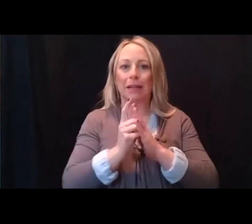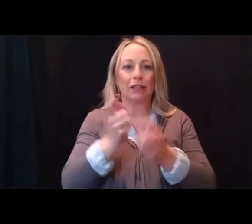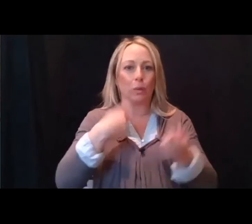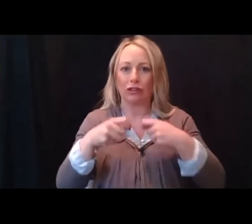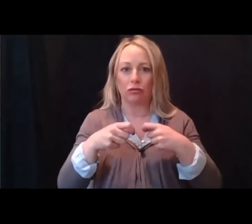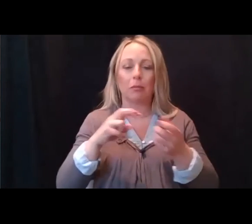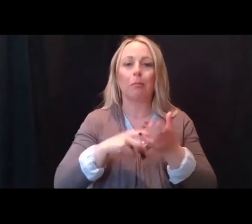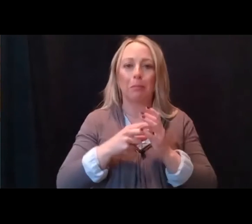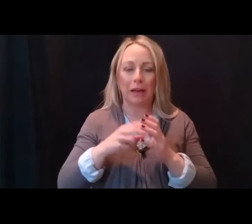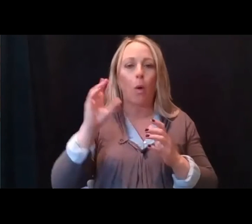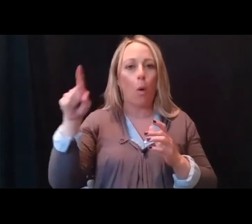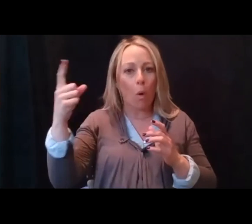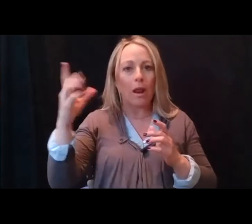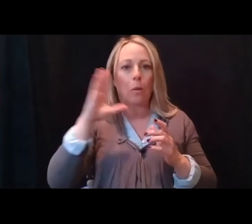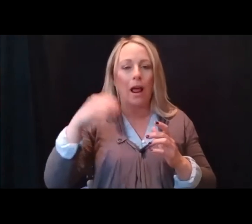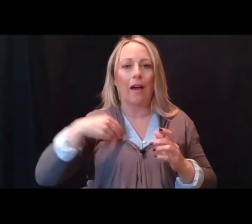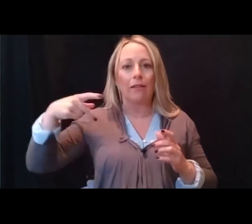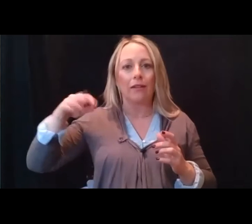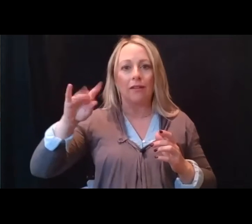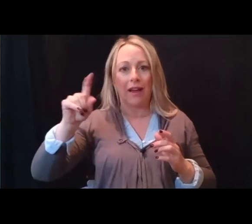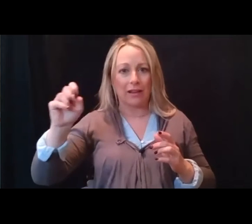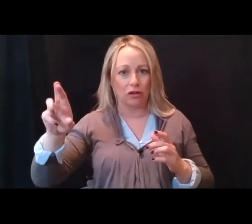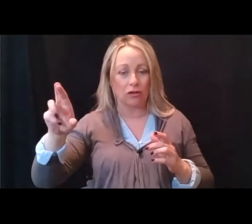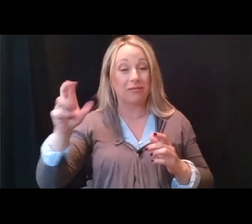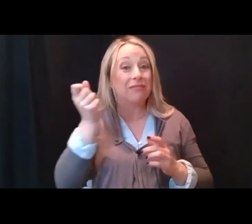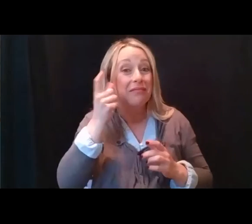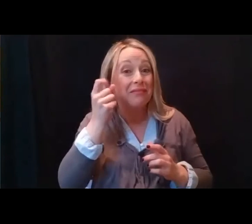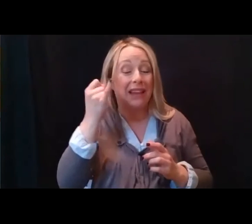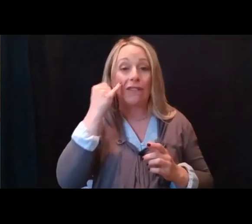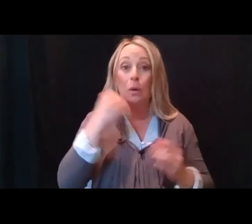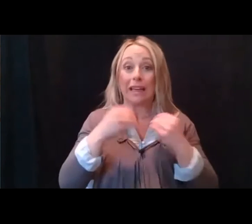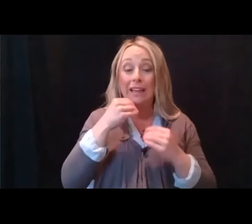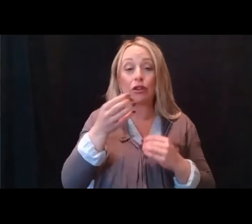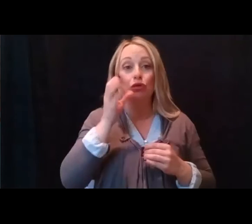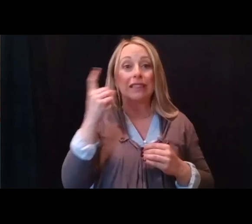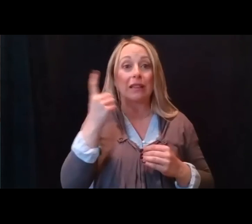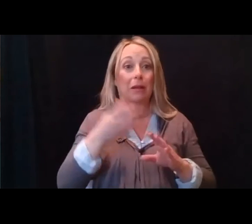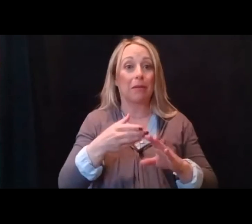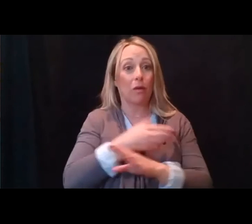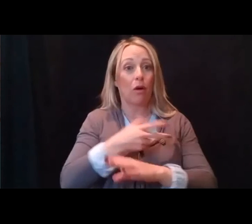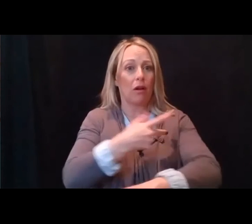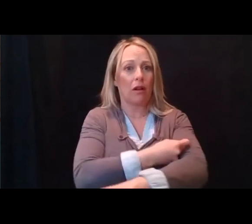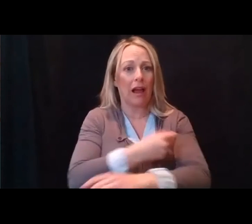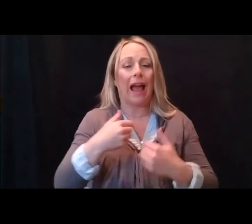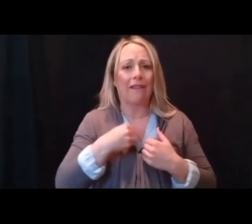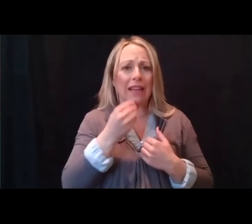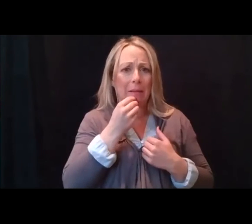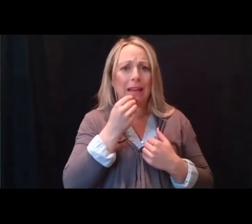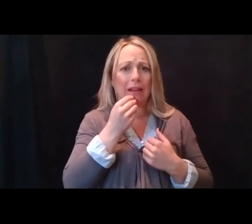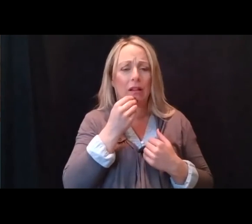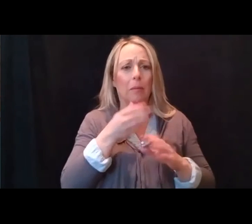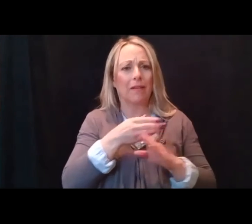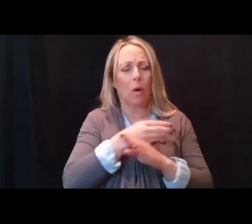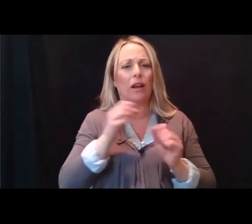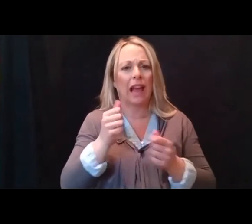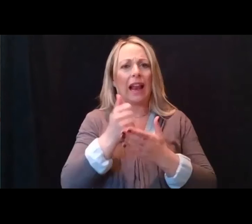last thing, please make sure that you eat and drink something before getting your vaccine. Having a meal before the vaccine could help those